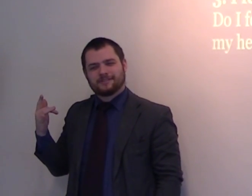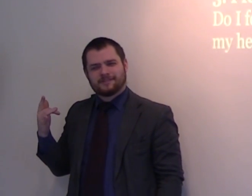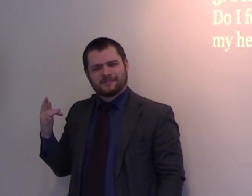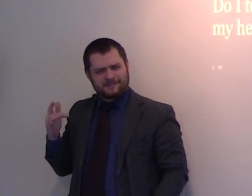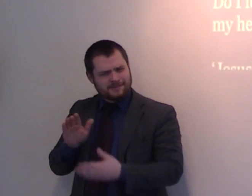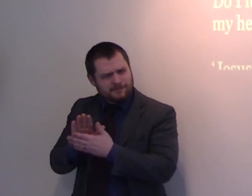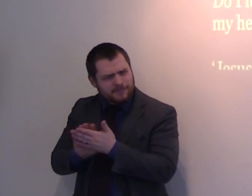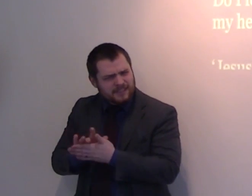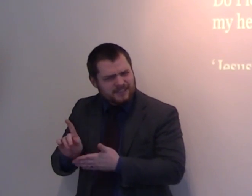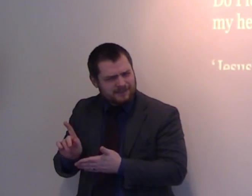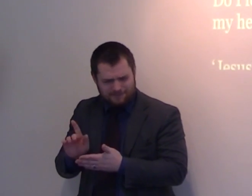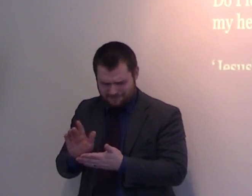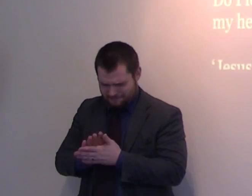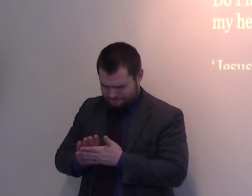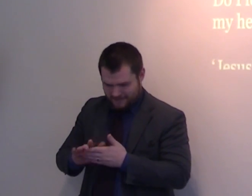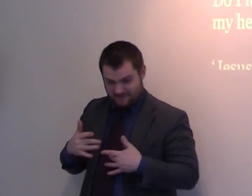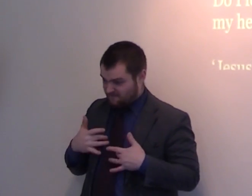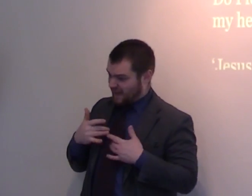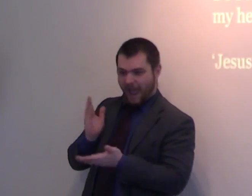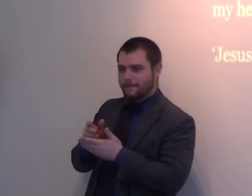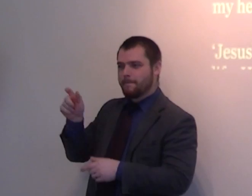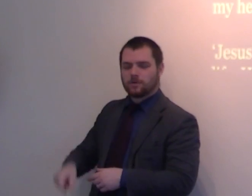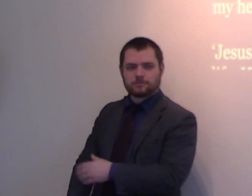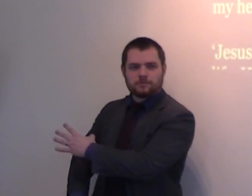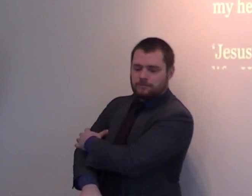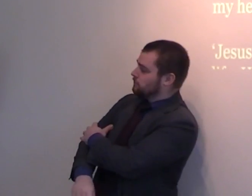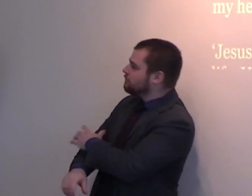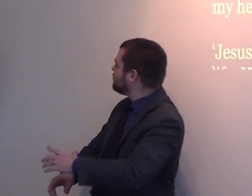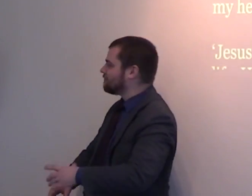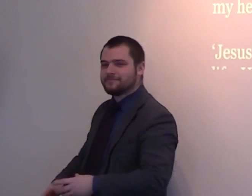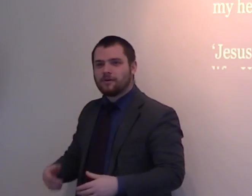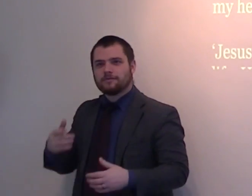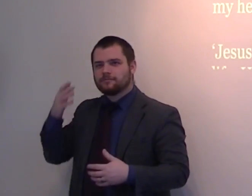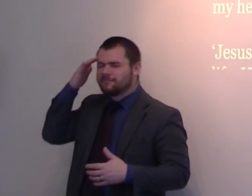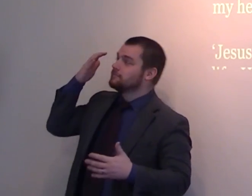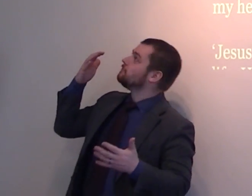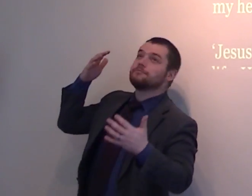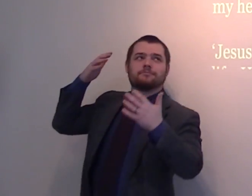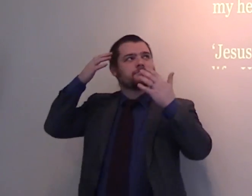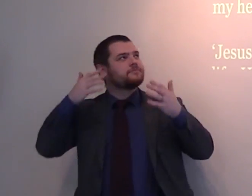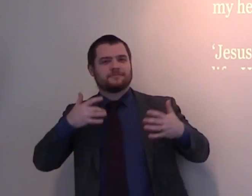Means what? Do I feel someone touching my arm or my head? No.